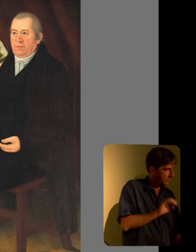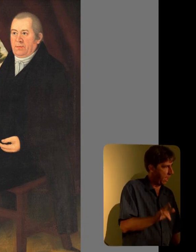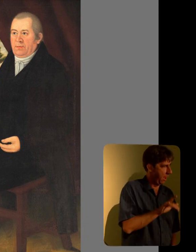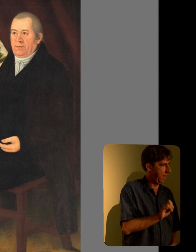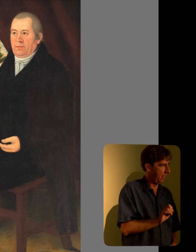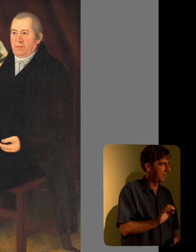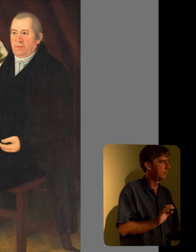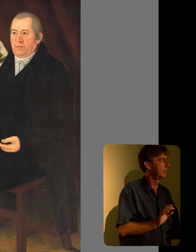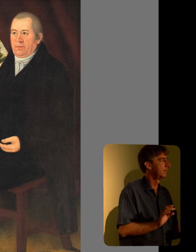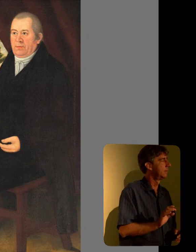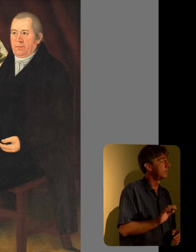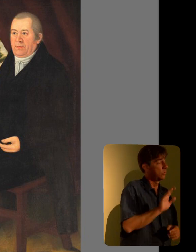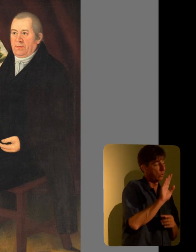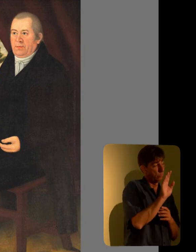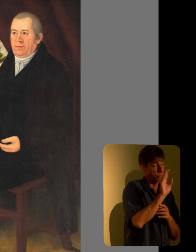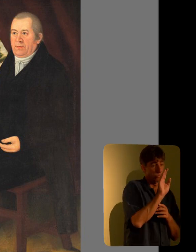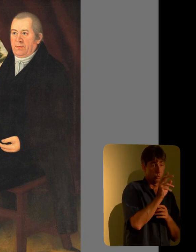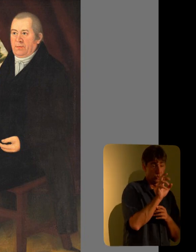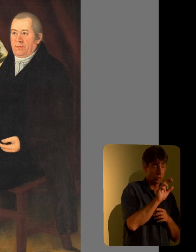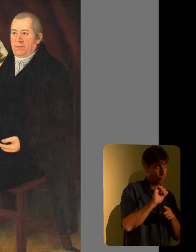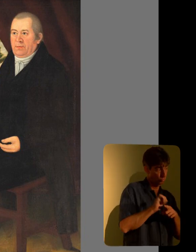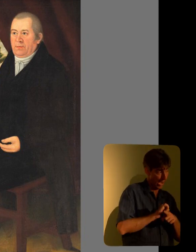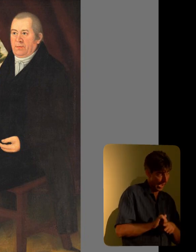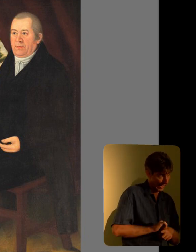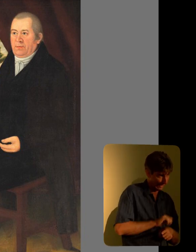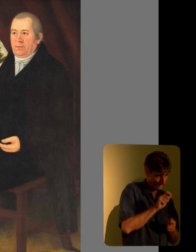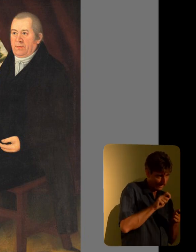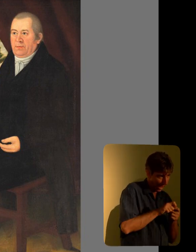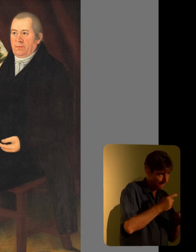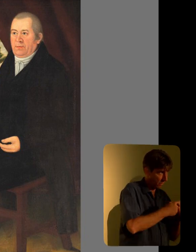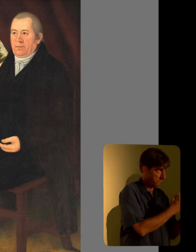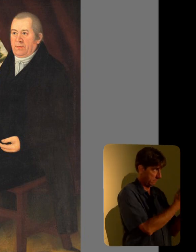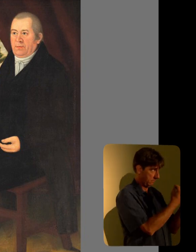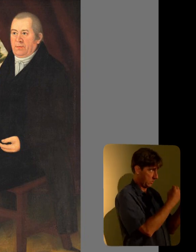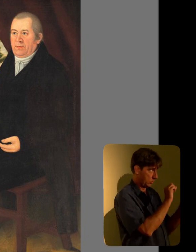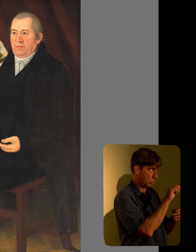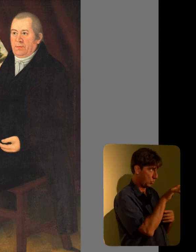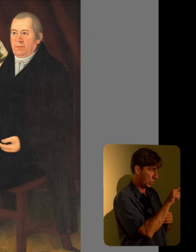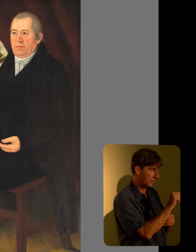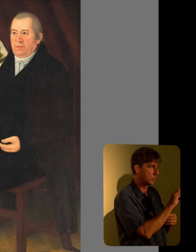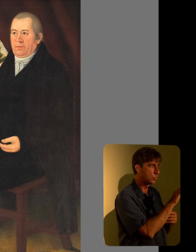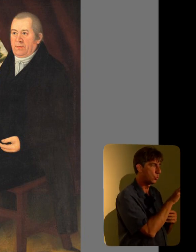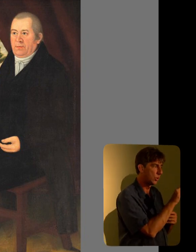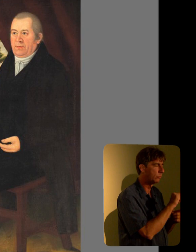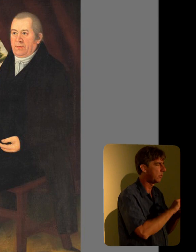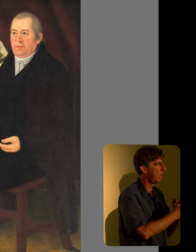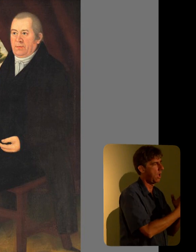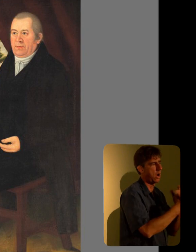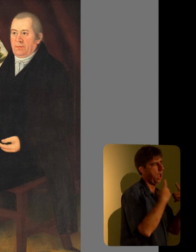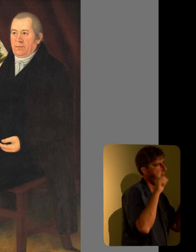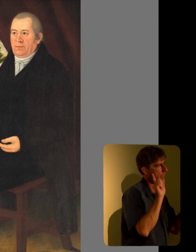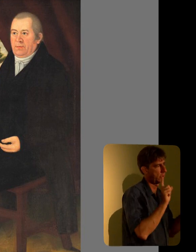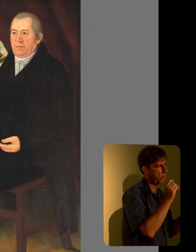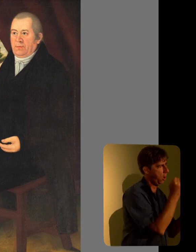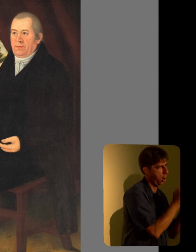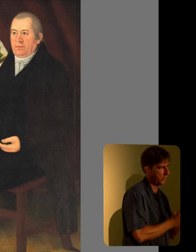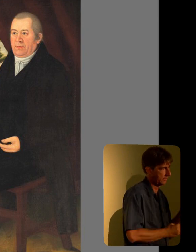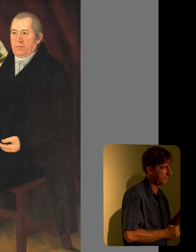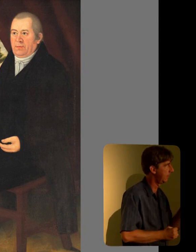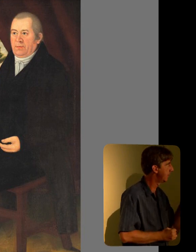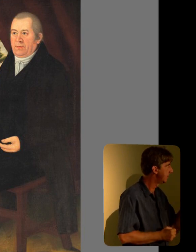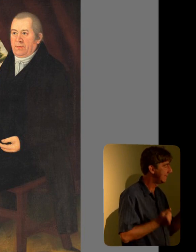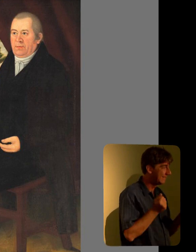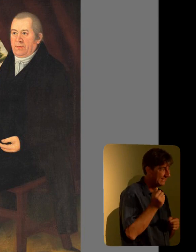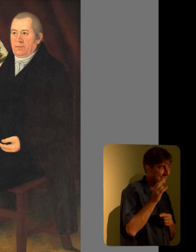of the training that Brewster received from Stewart, but Brewster was an accomplished artist, you can see here, by 1795. This is a